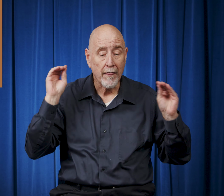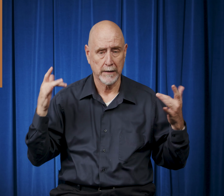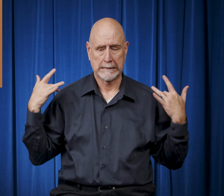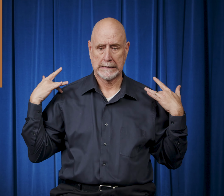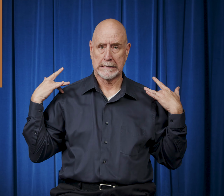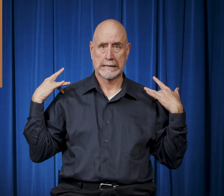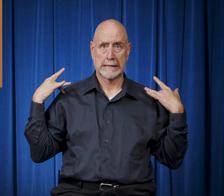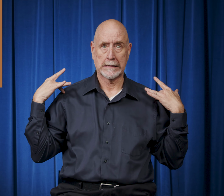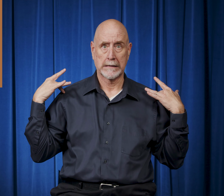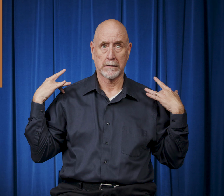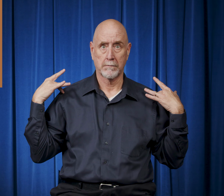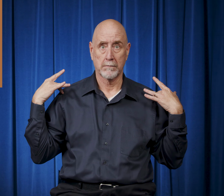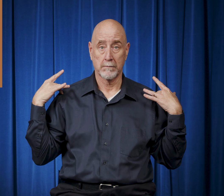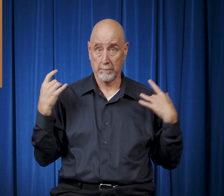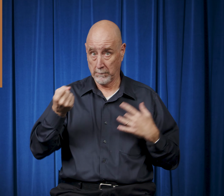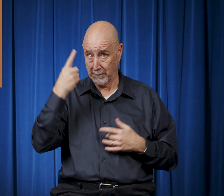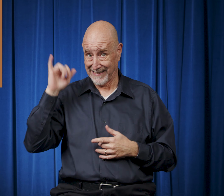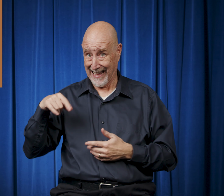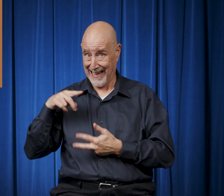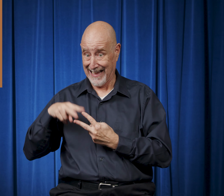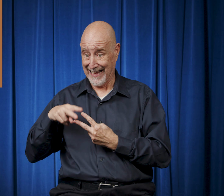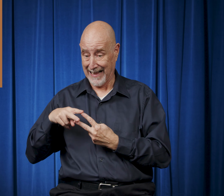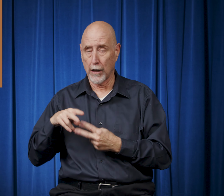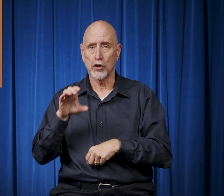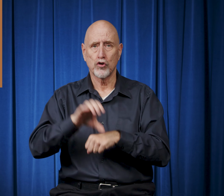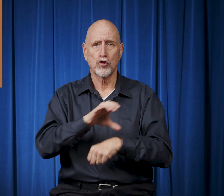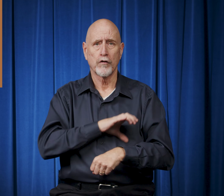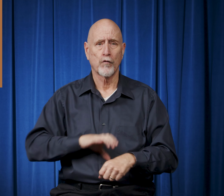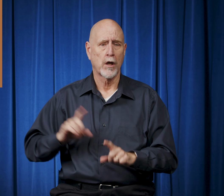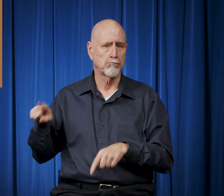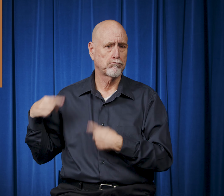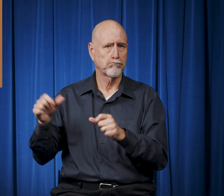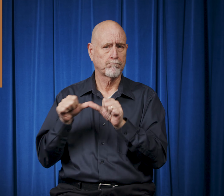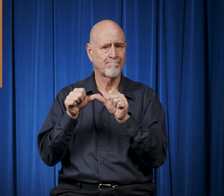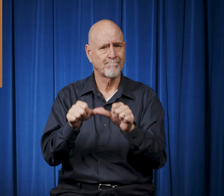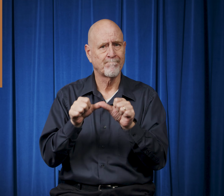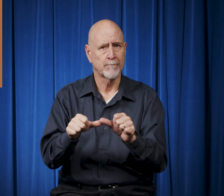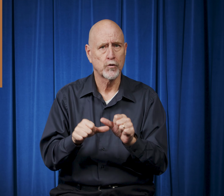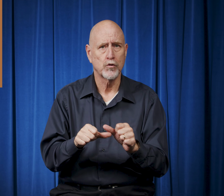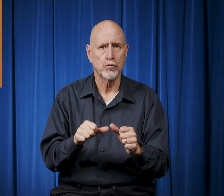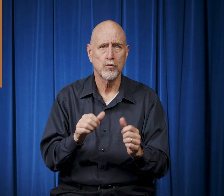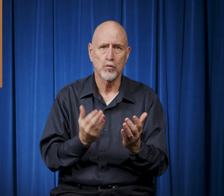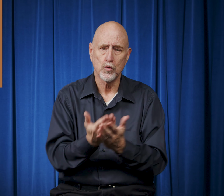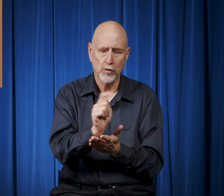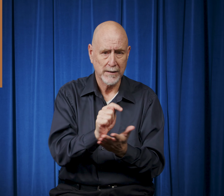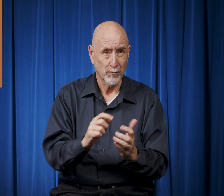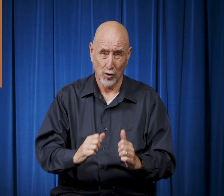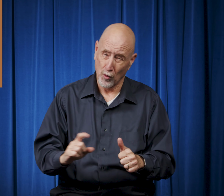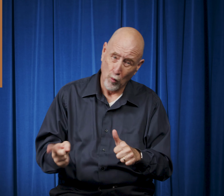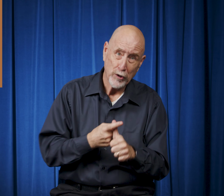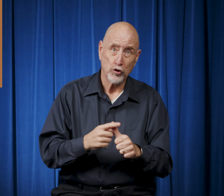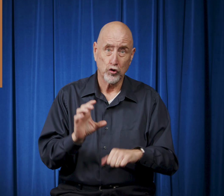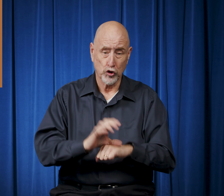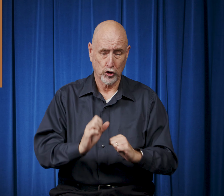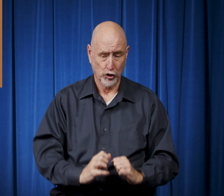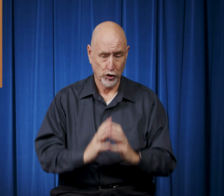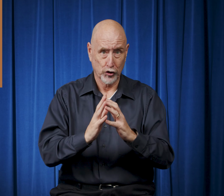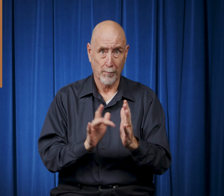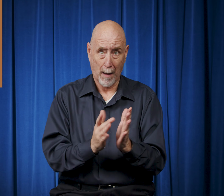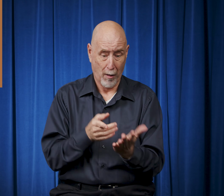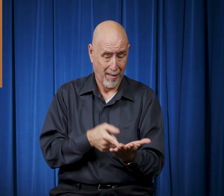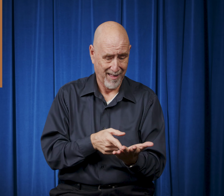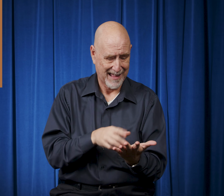with that understanding, the Church of Christ has continued striving to replicate the original church in the